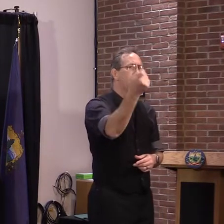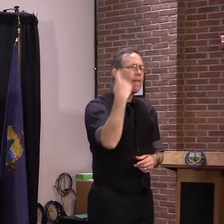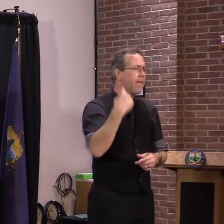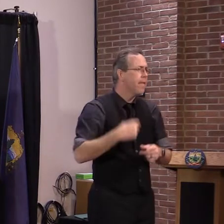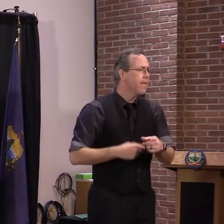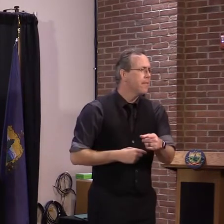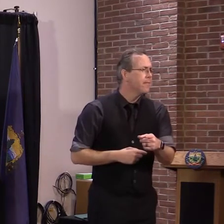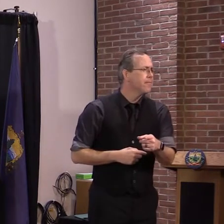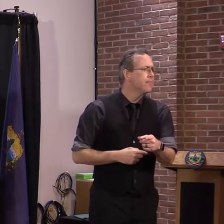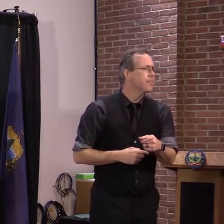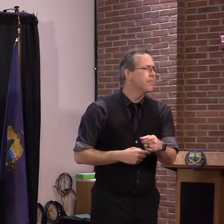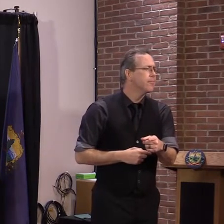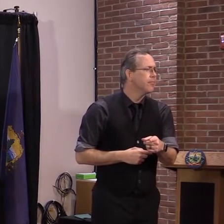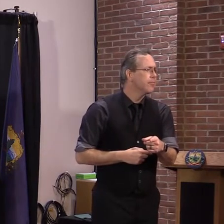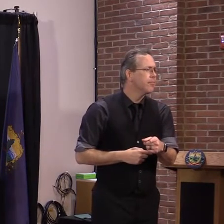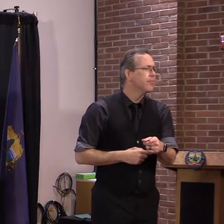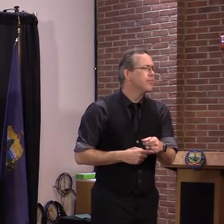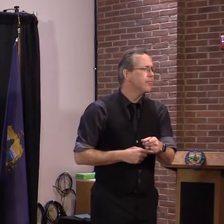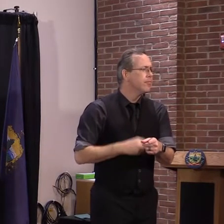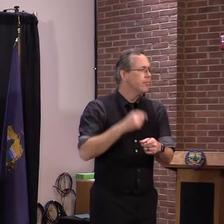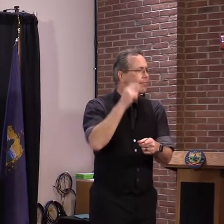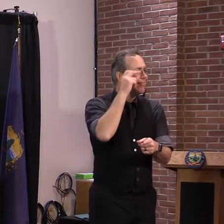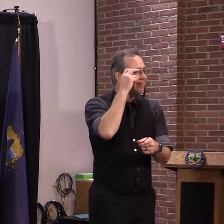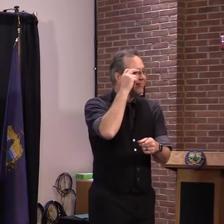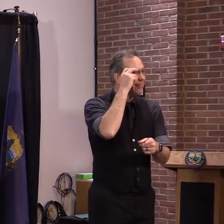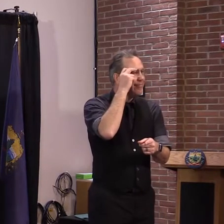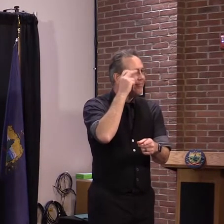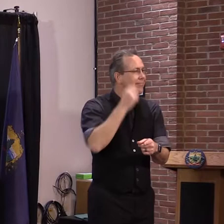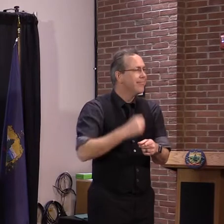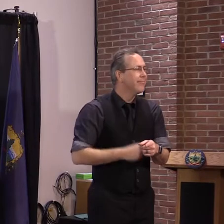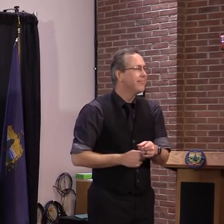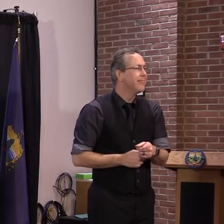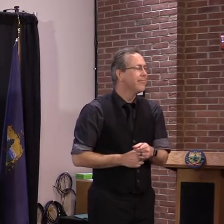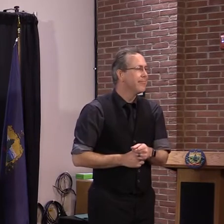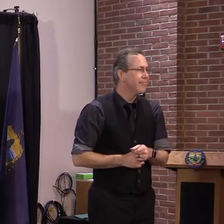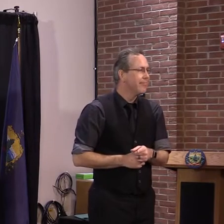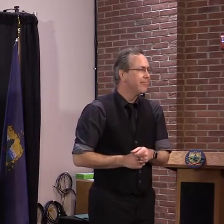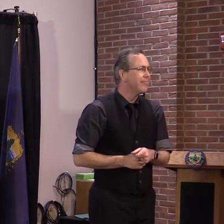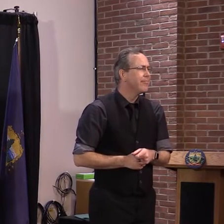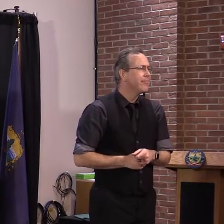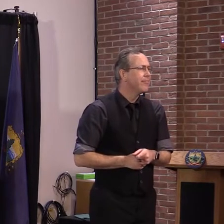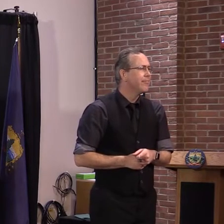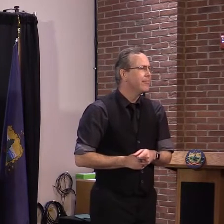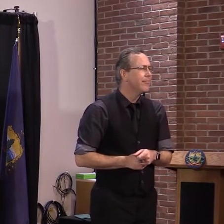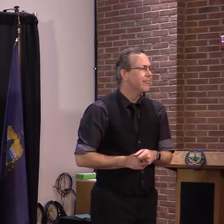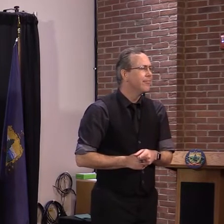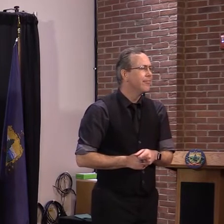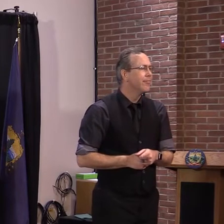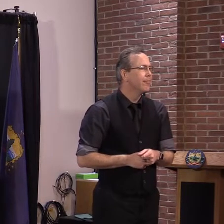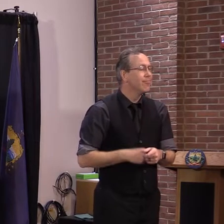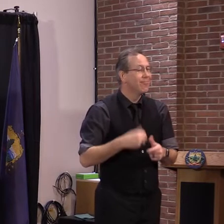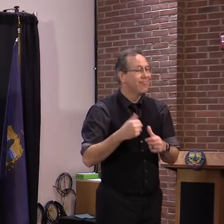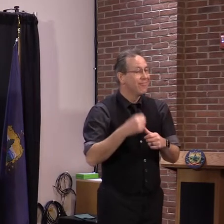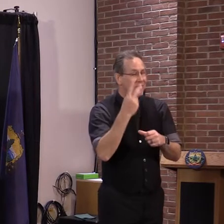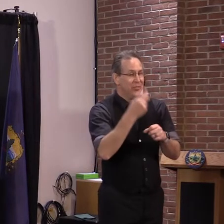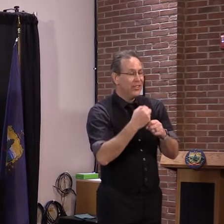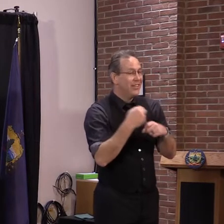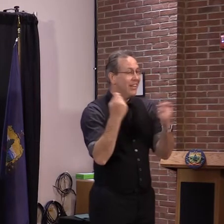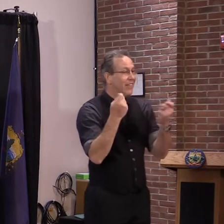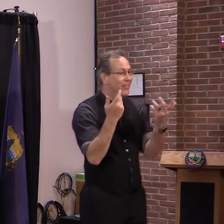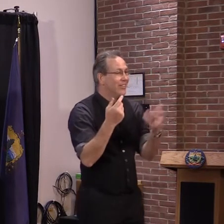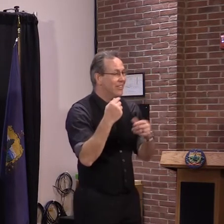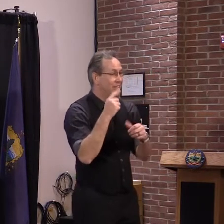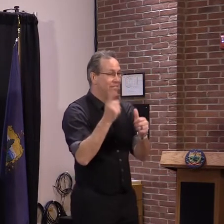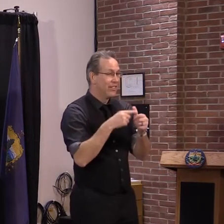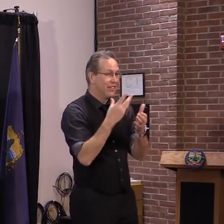of COVID's arrival in our state and the first deaths, also considering Vermont's excellence in